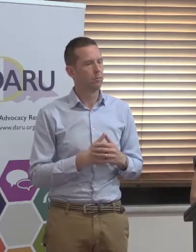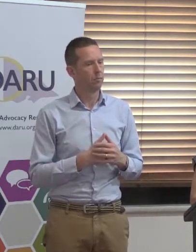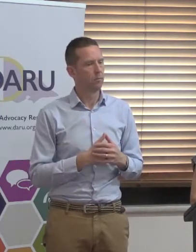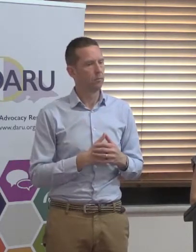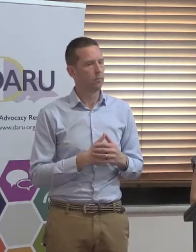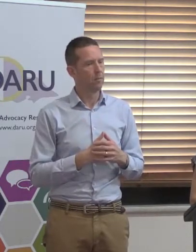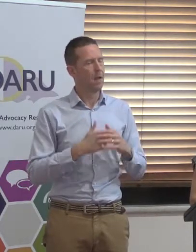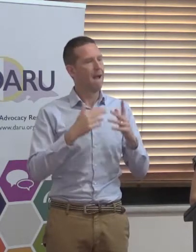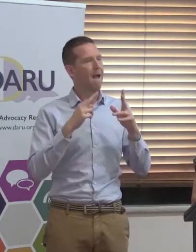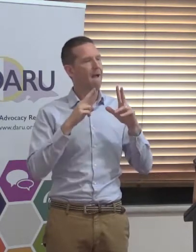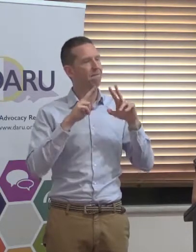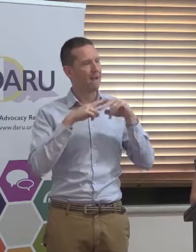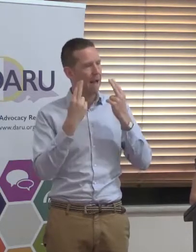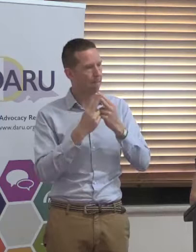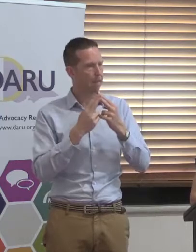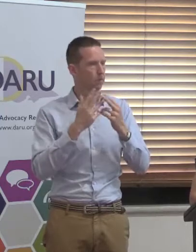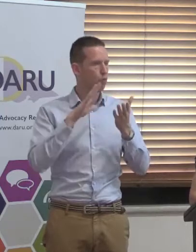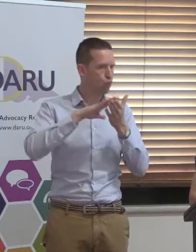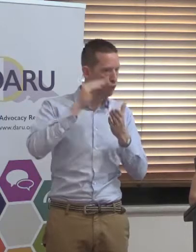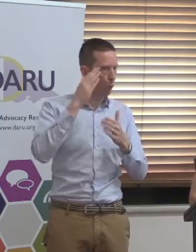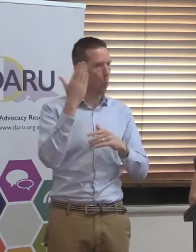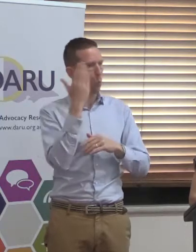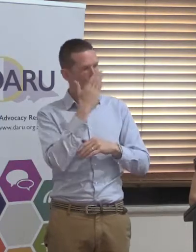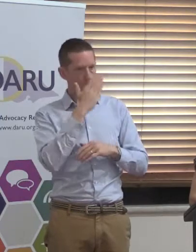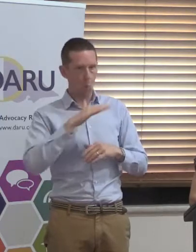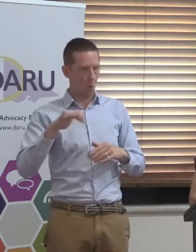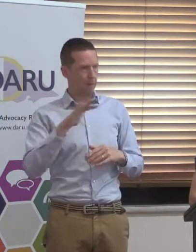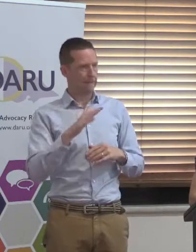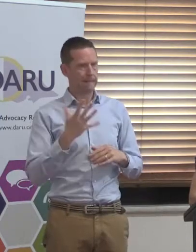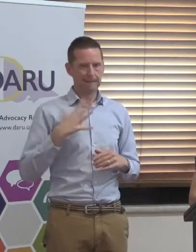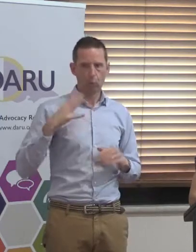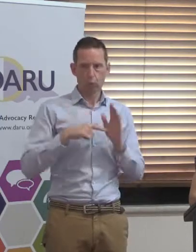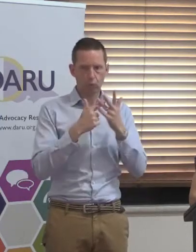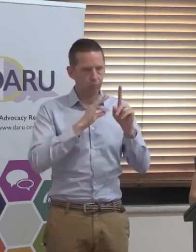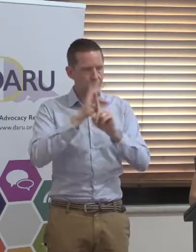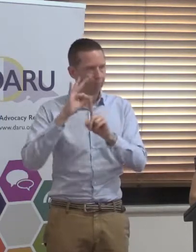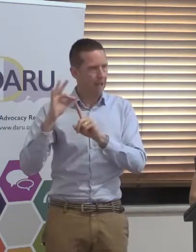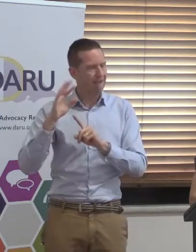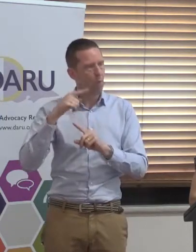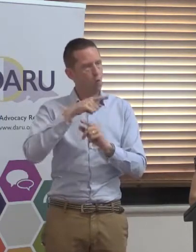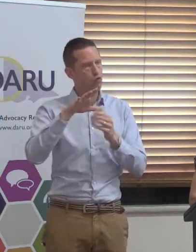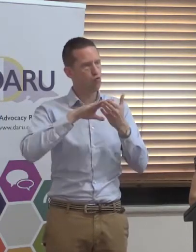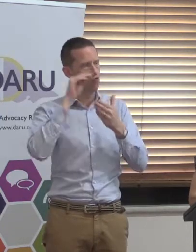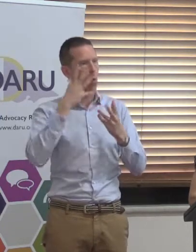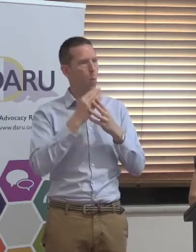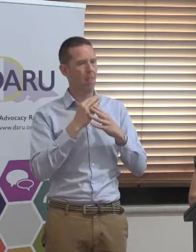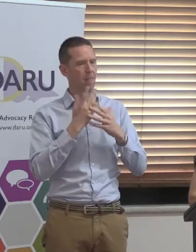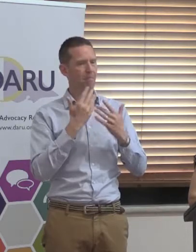the sides of families, students and schools to make things work for students with little or no